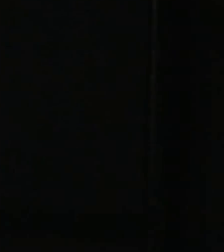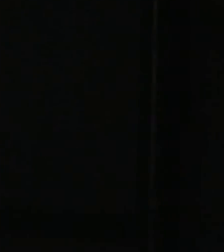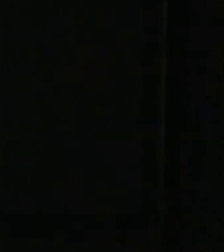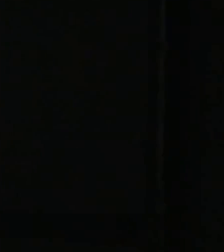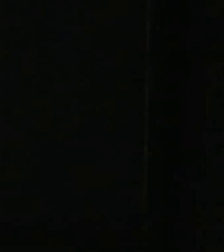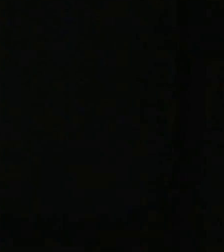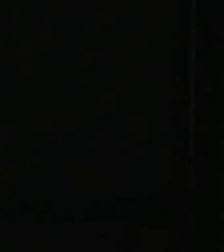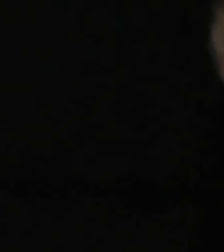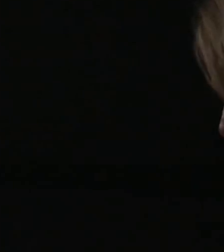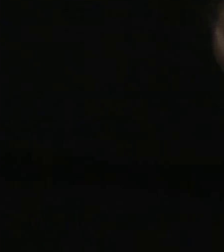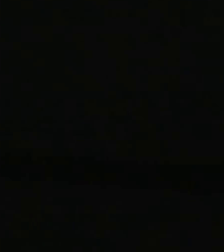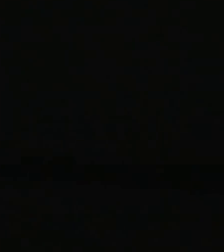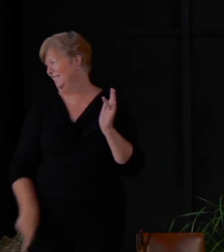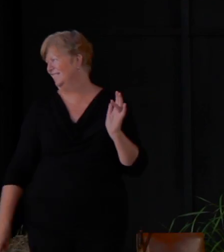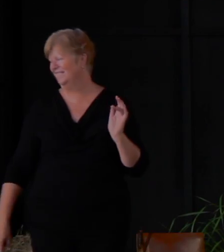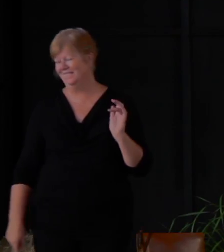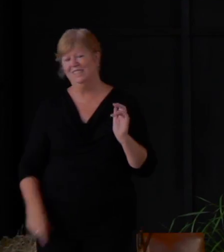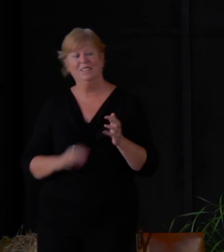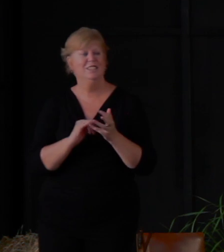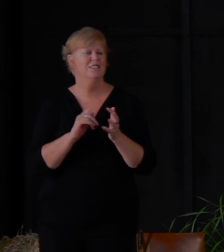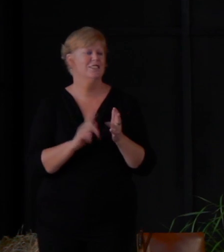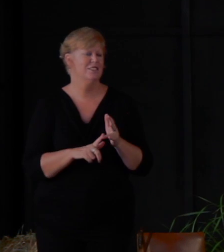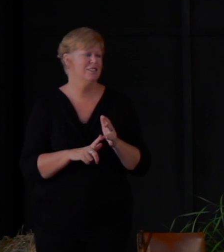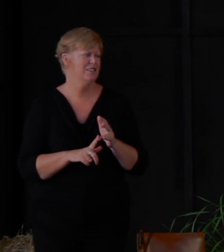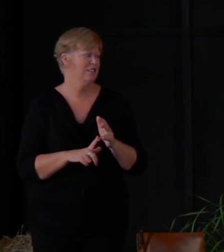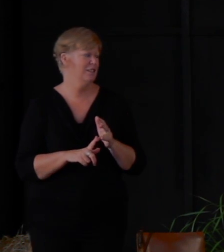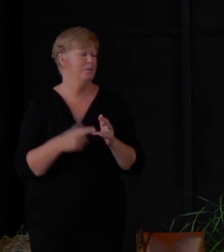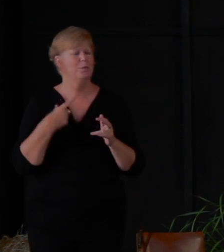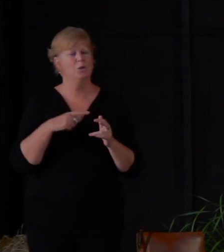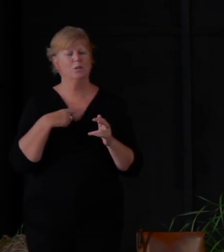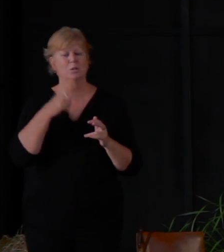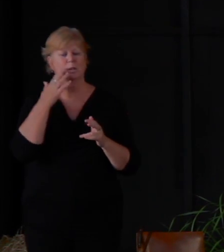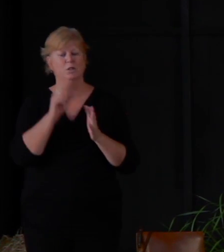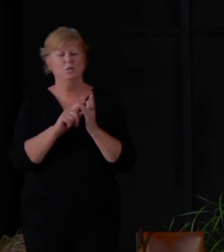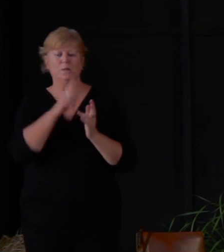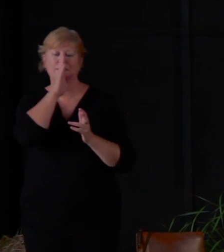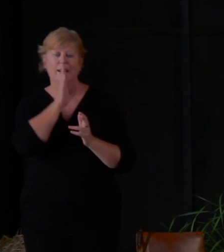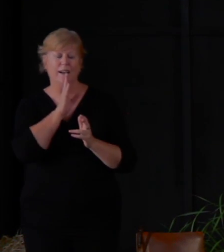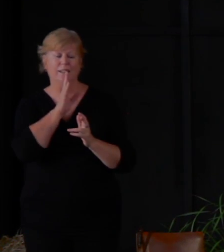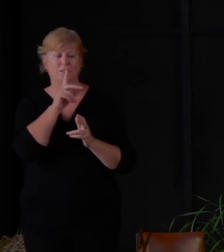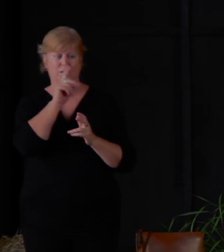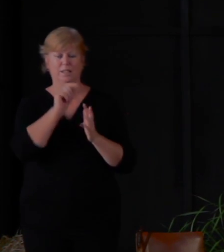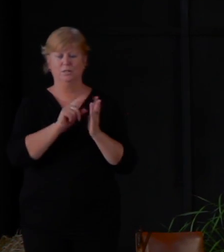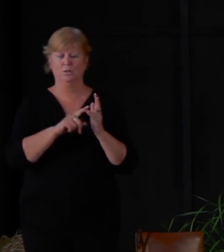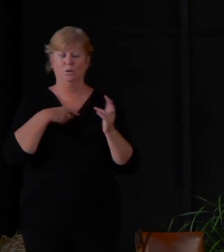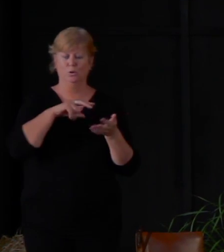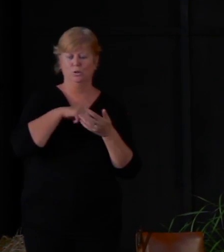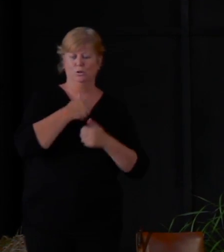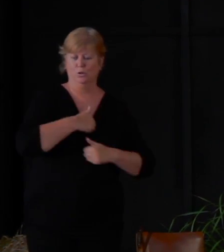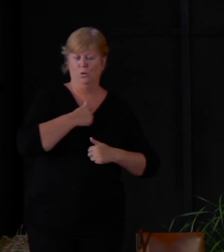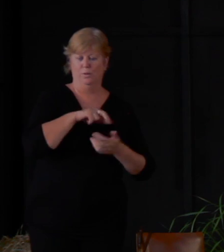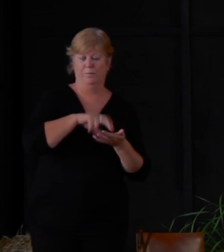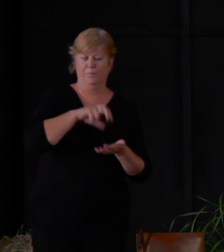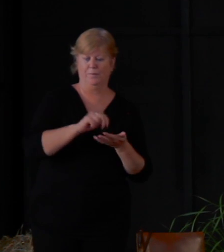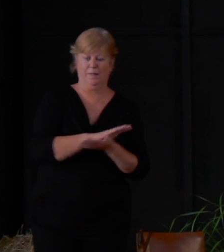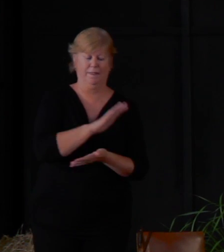which I managed to do. So because when you do your sadness, you're able to do your joy. So